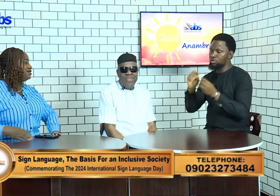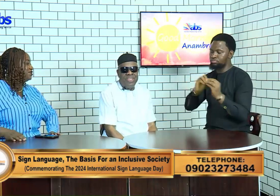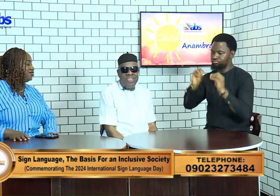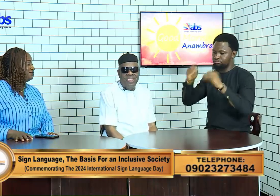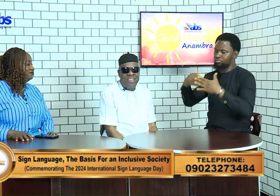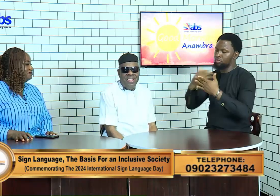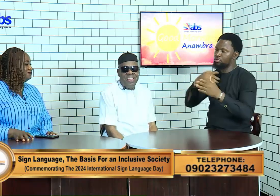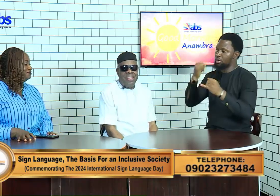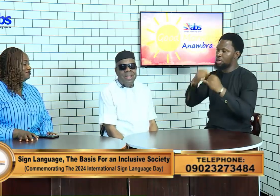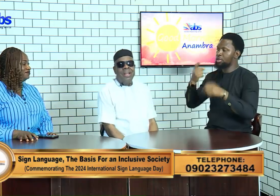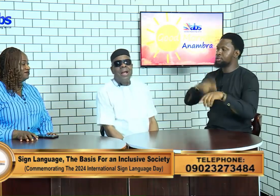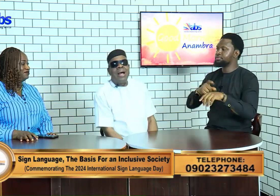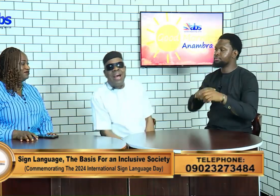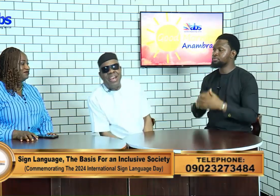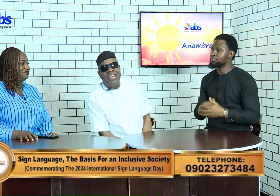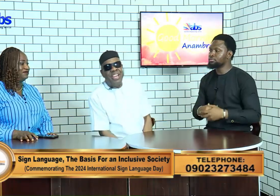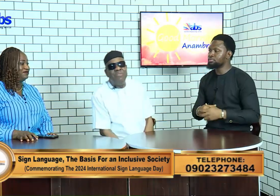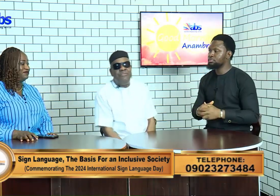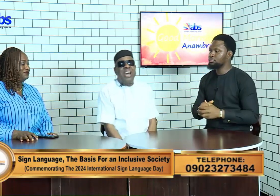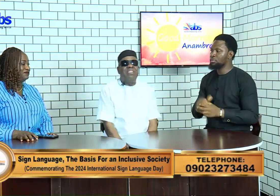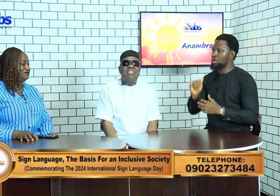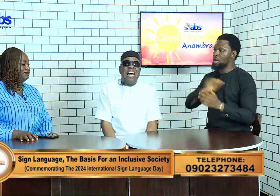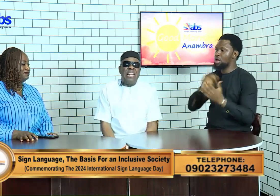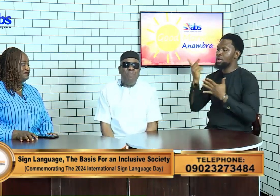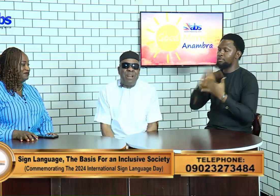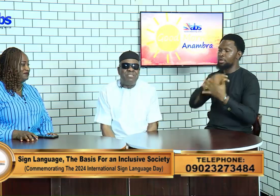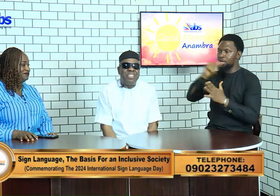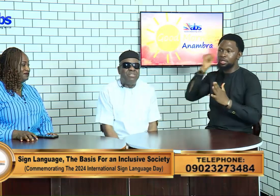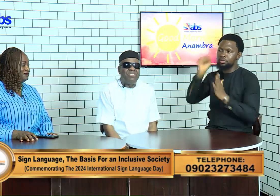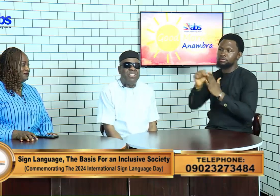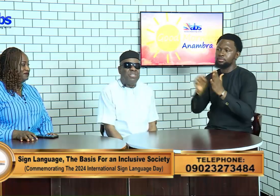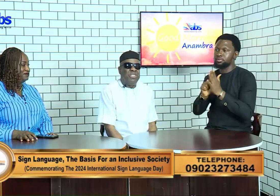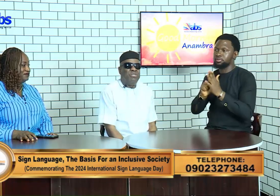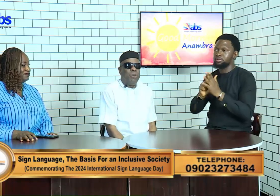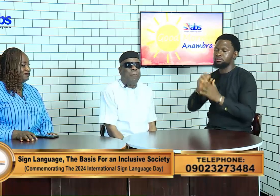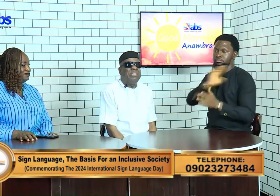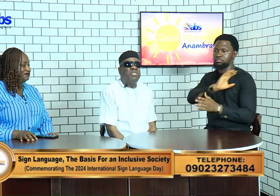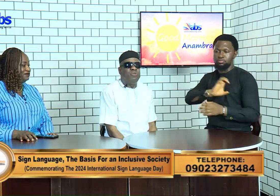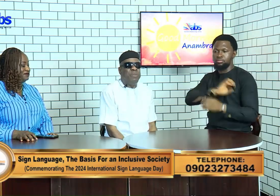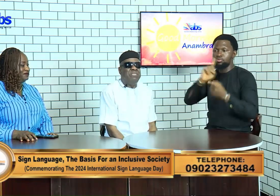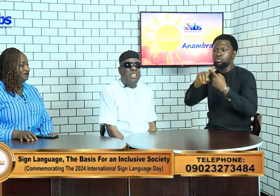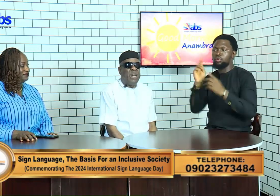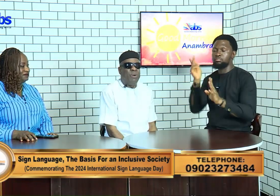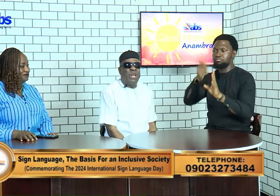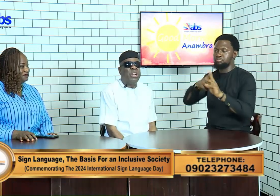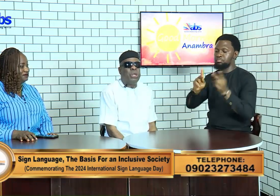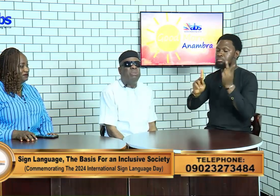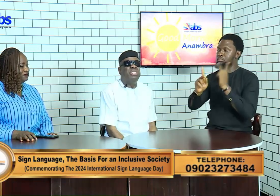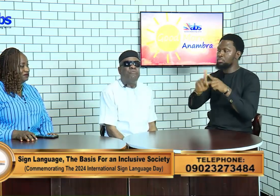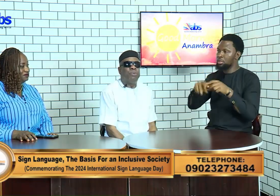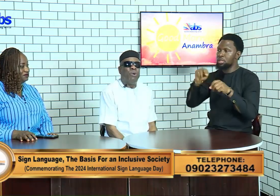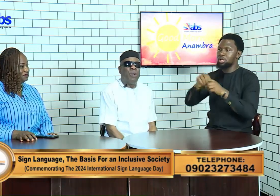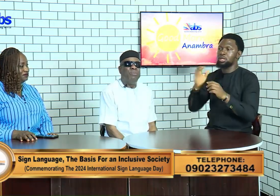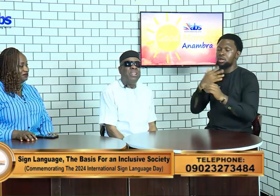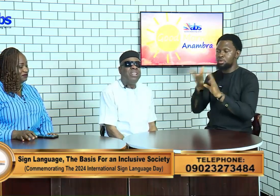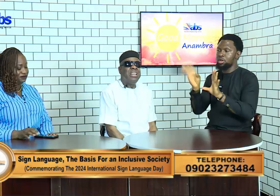end the session. I invite Anambra State citizens to participate in our